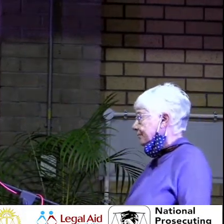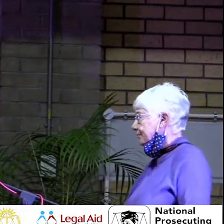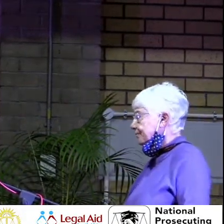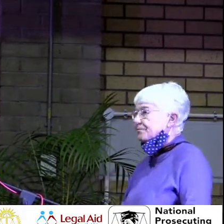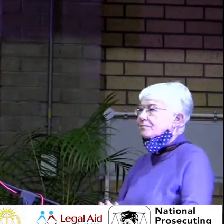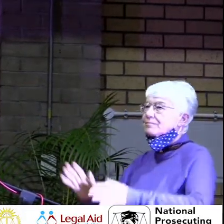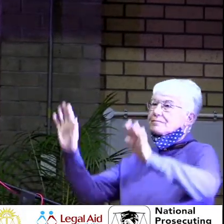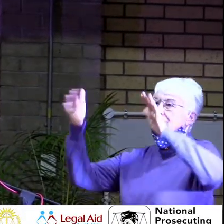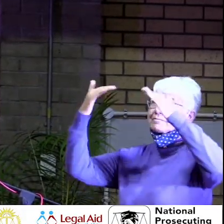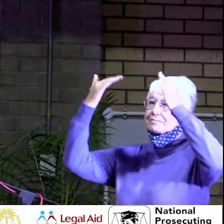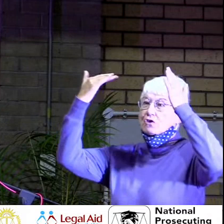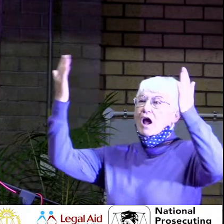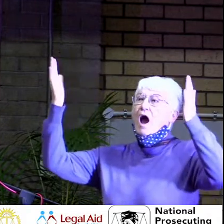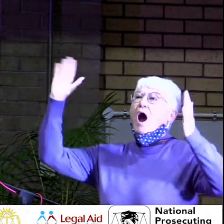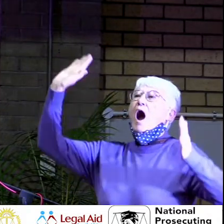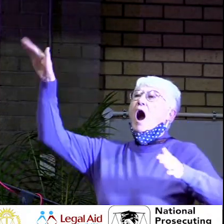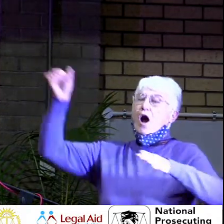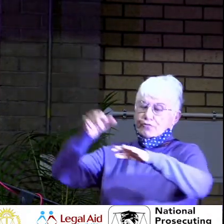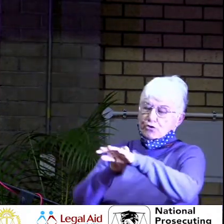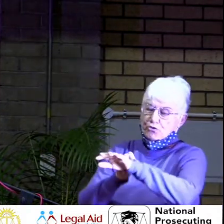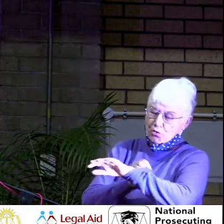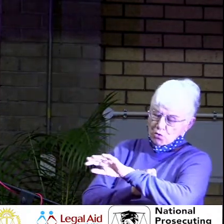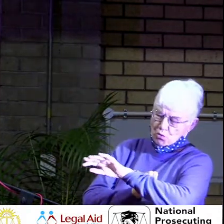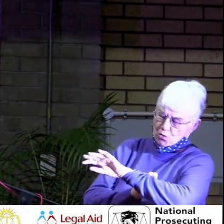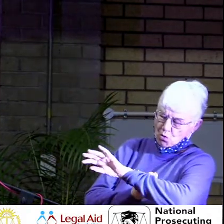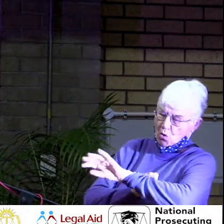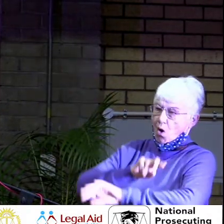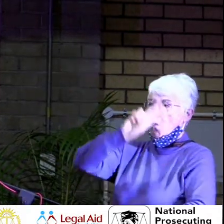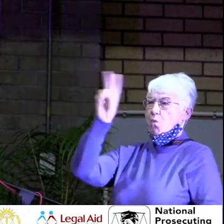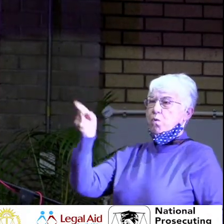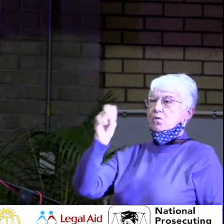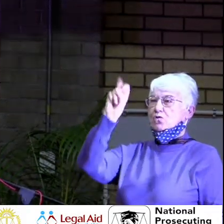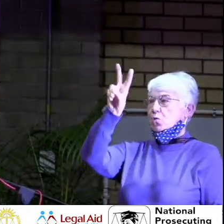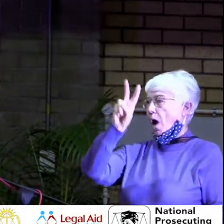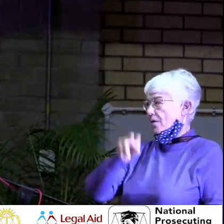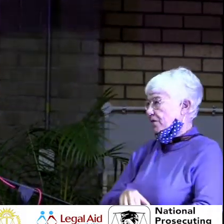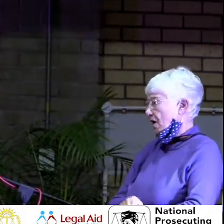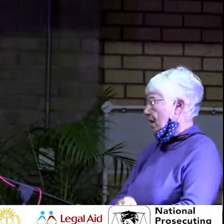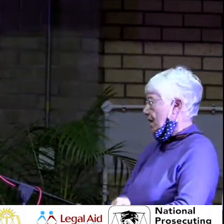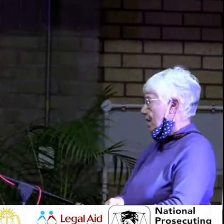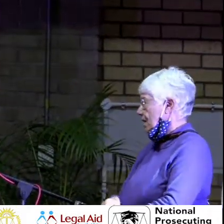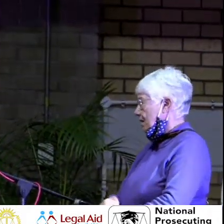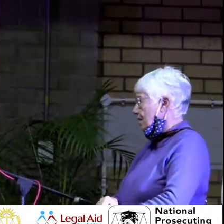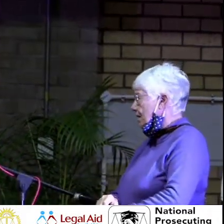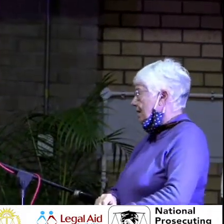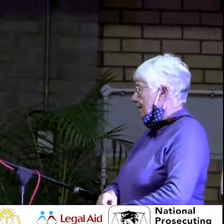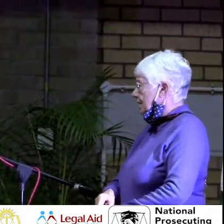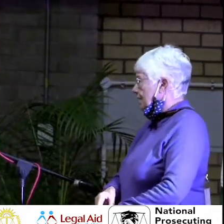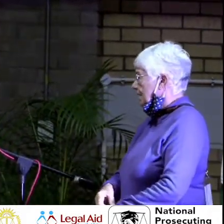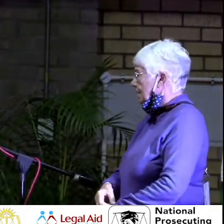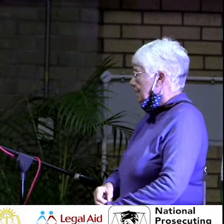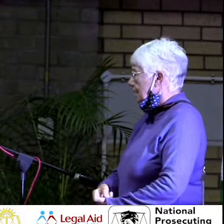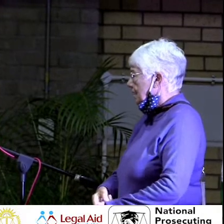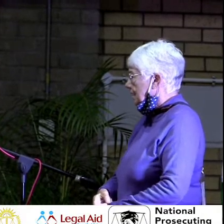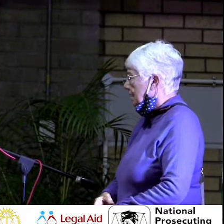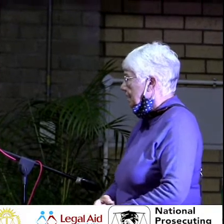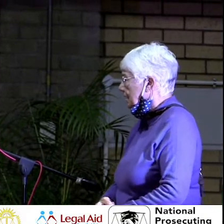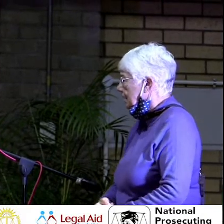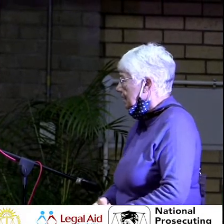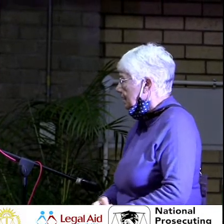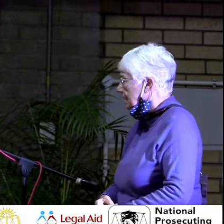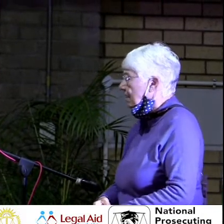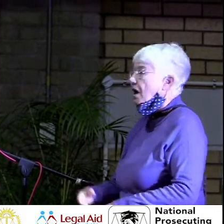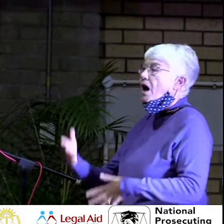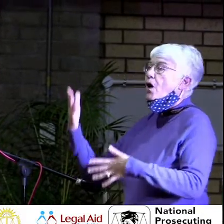Good afternoon. I'm going to say all protocol observed and just honor our